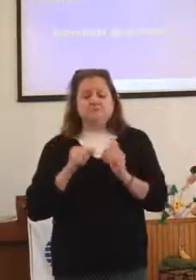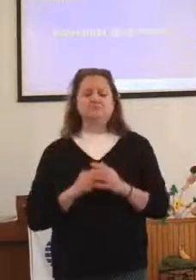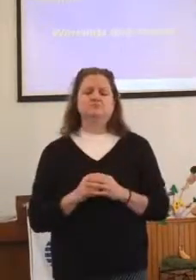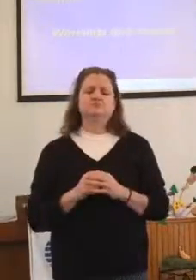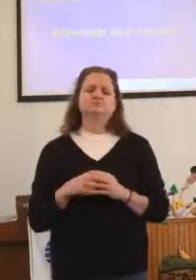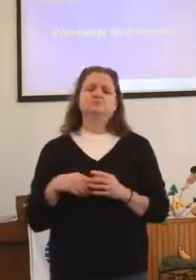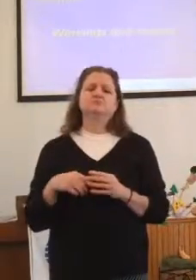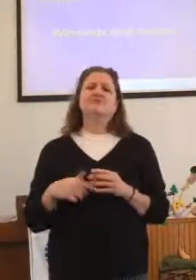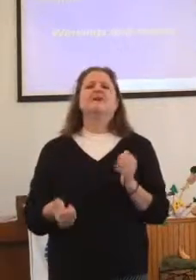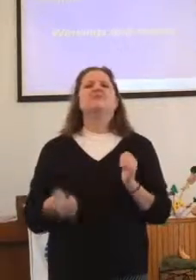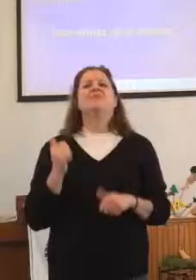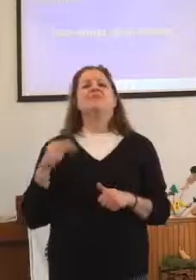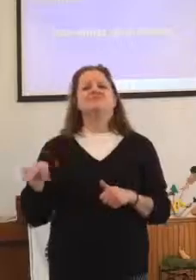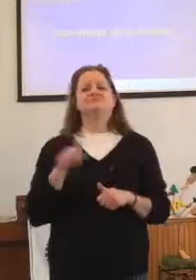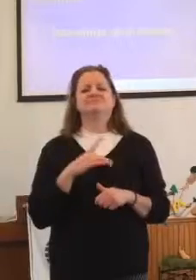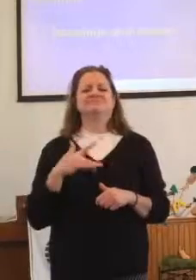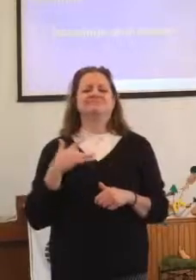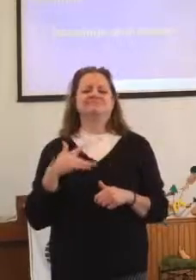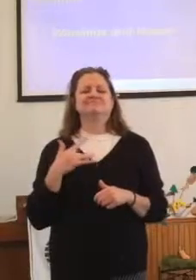Most of us have felt that compulsion.